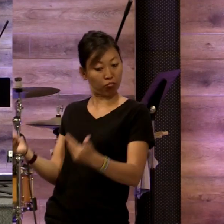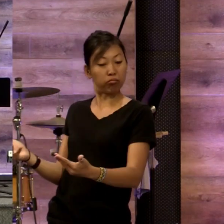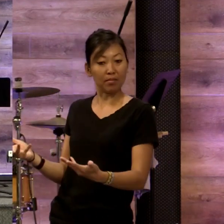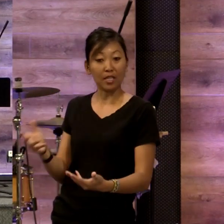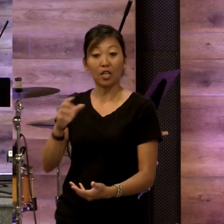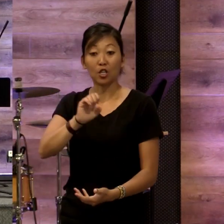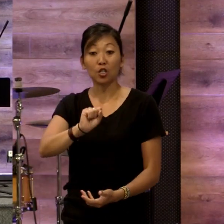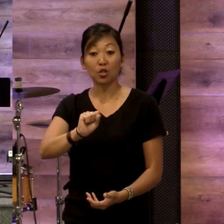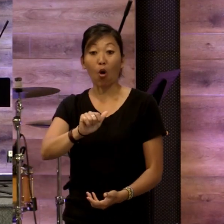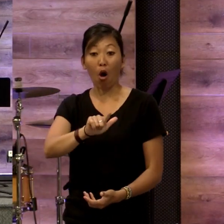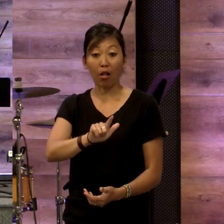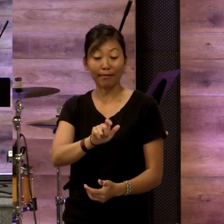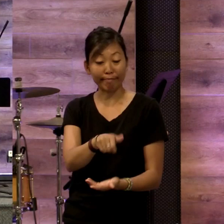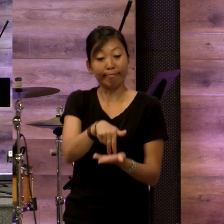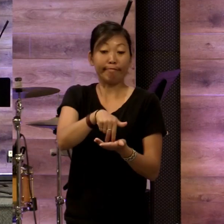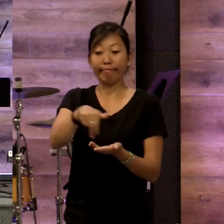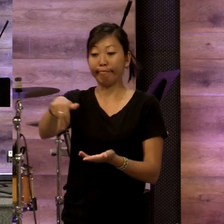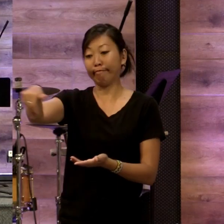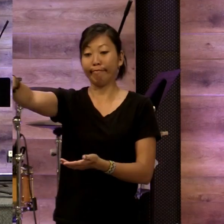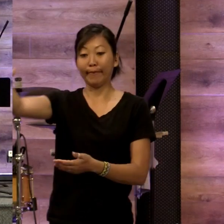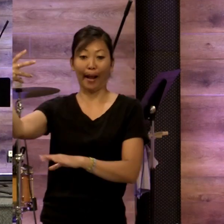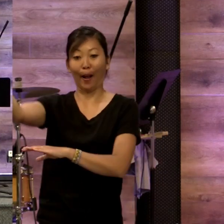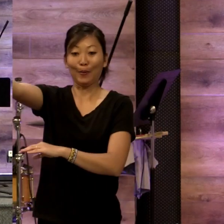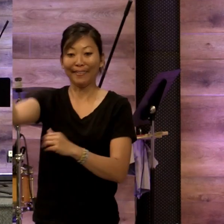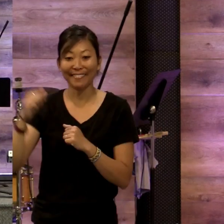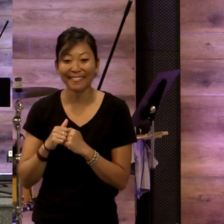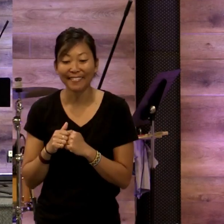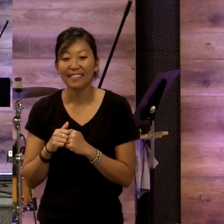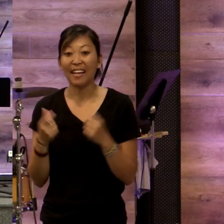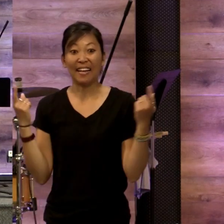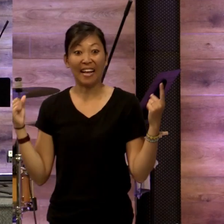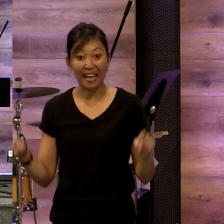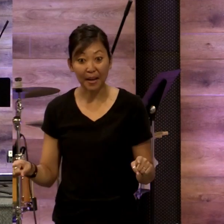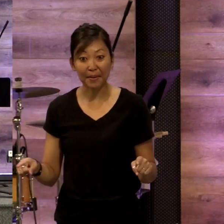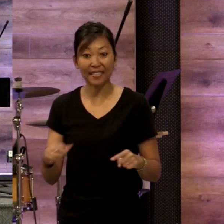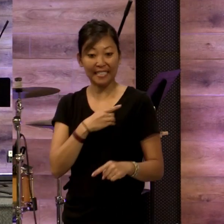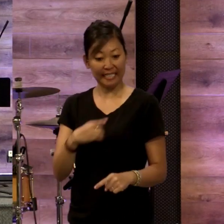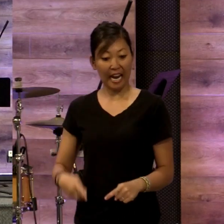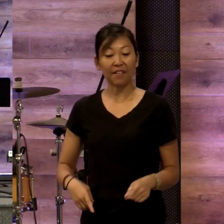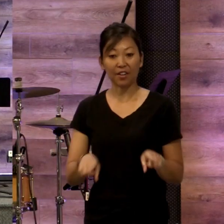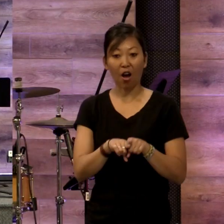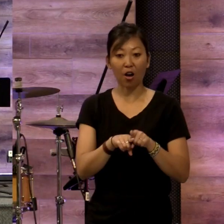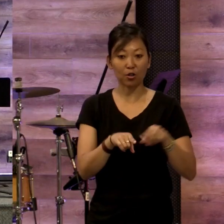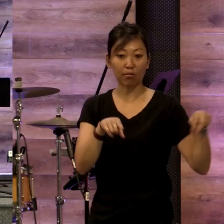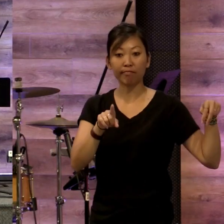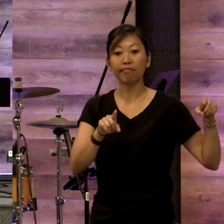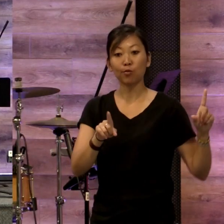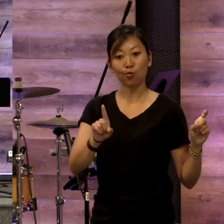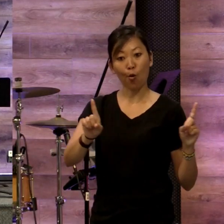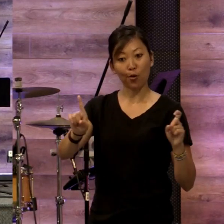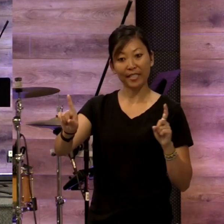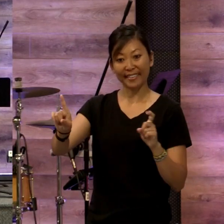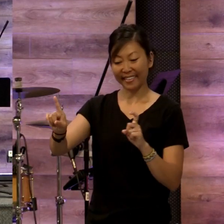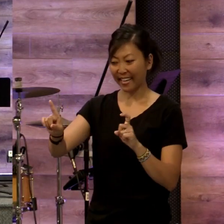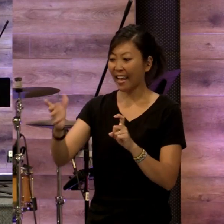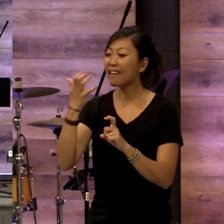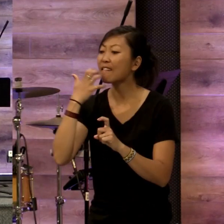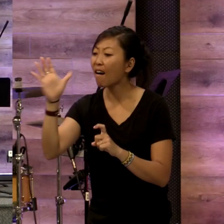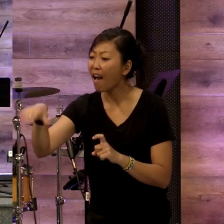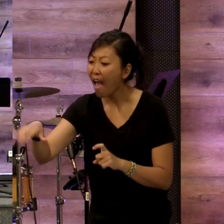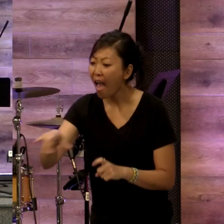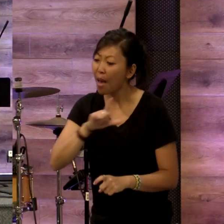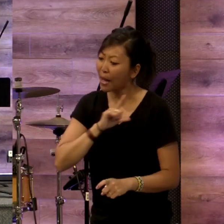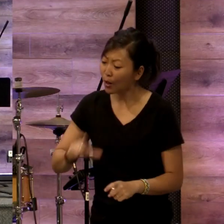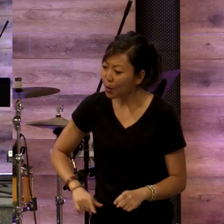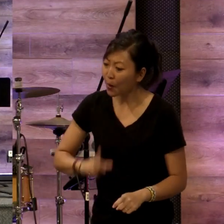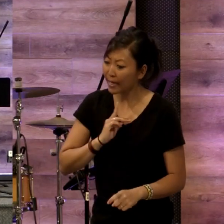rose up and left the cave and went on his way. Afterward, David also arose and went out of the cave and called after Saul, 'My Lord the